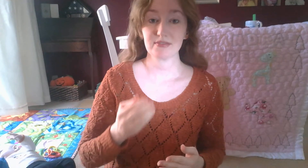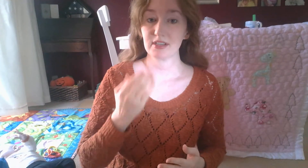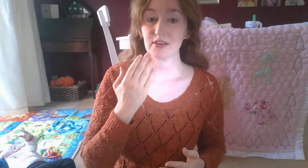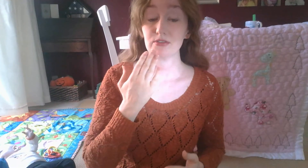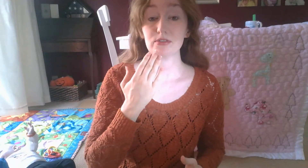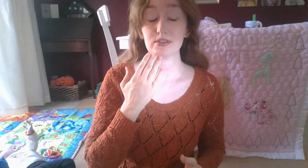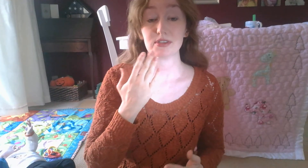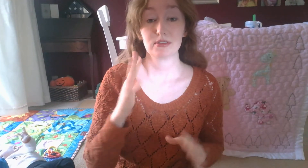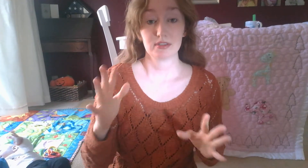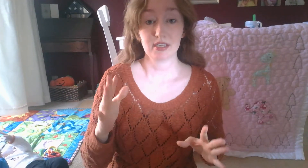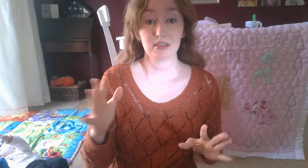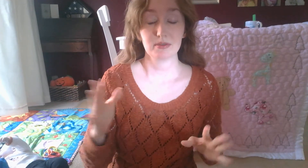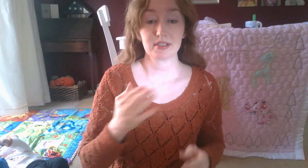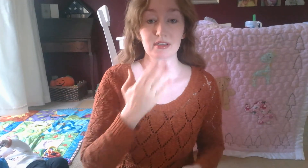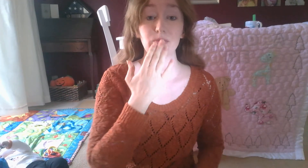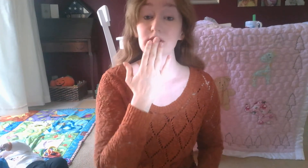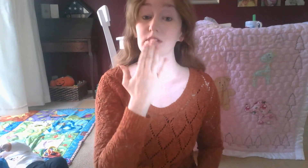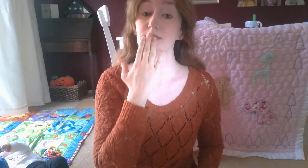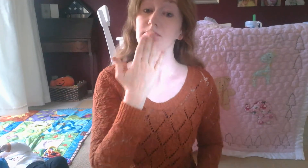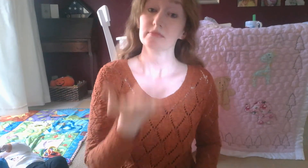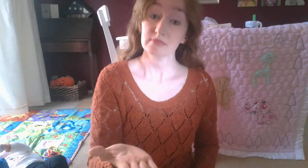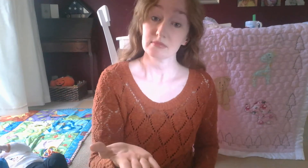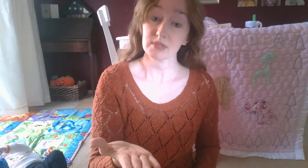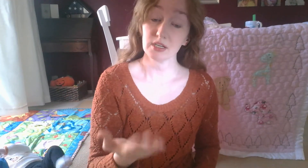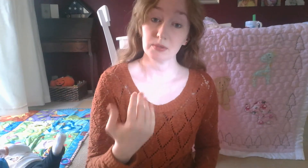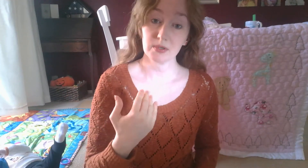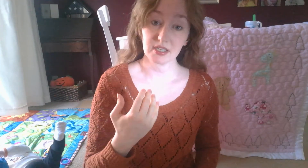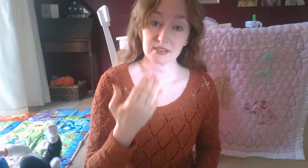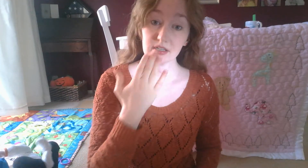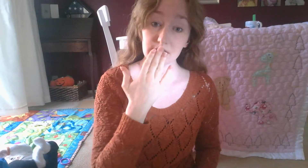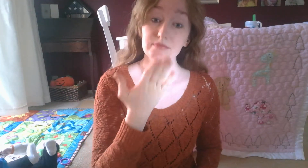Thanksgiving, thank you in sign language is just like you're blowing a kiss, kind of.